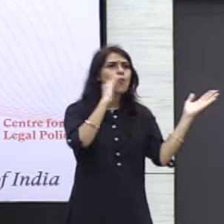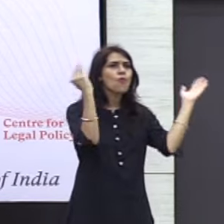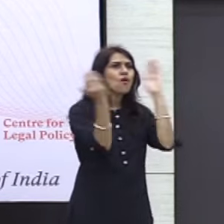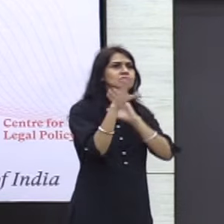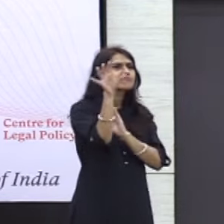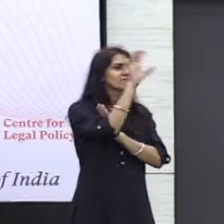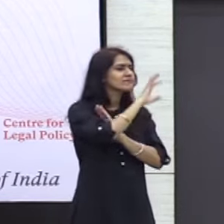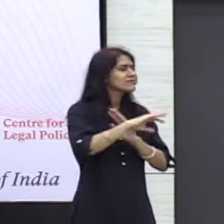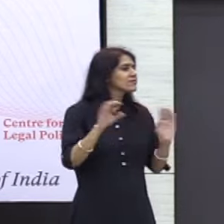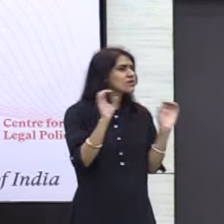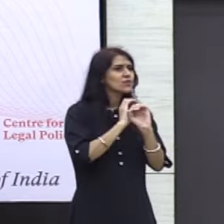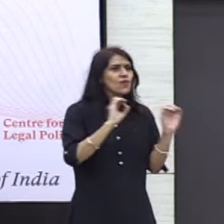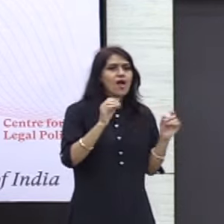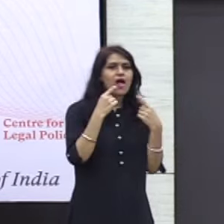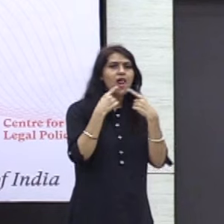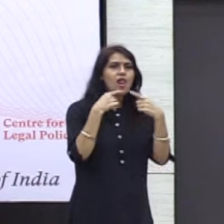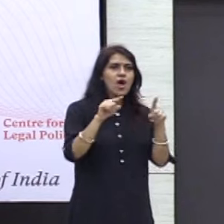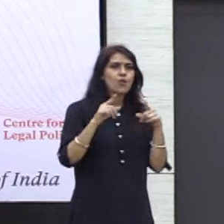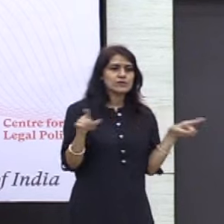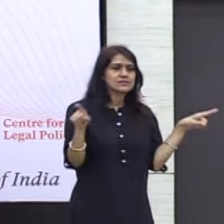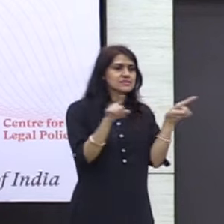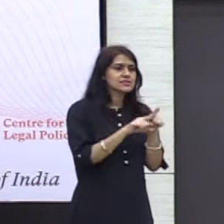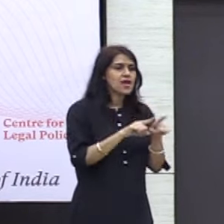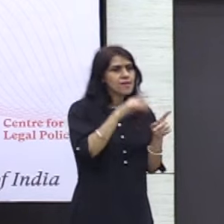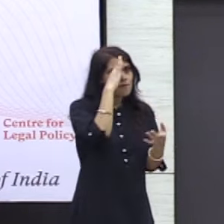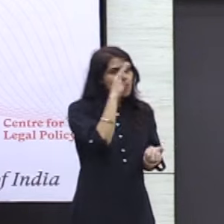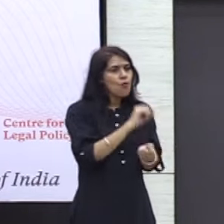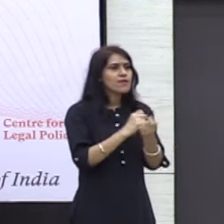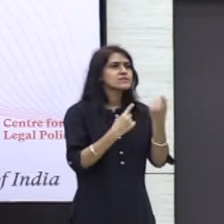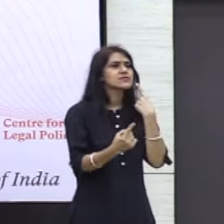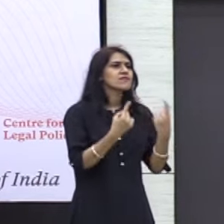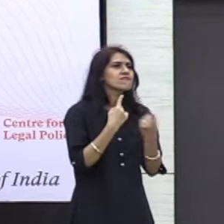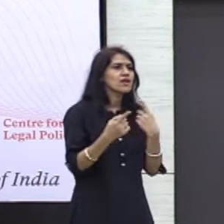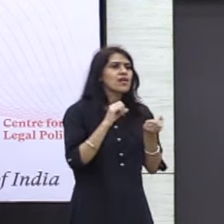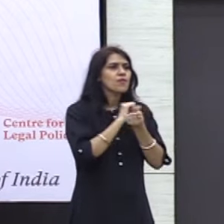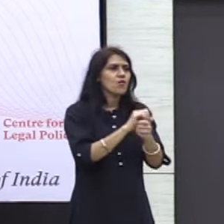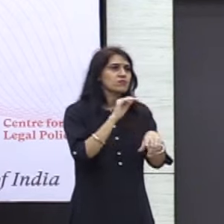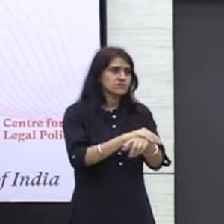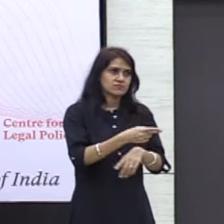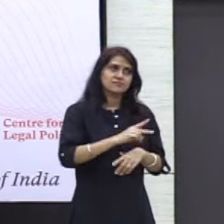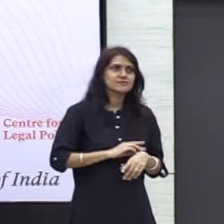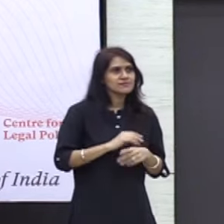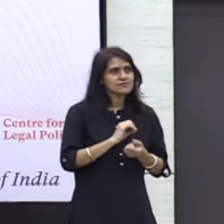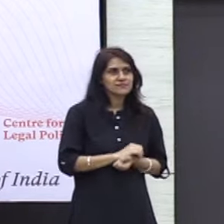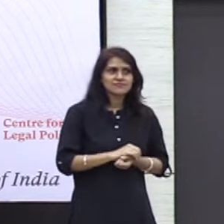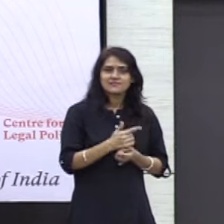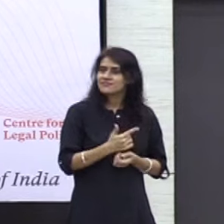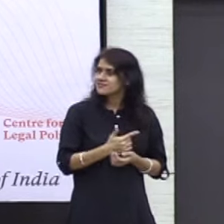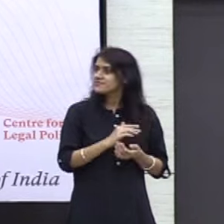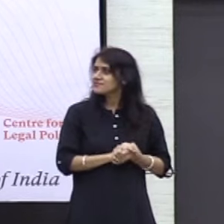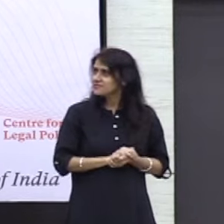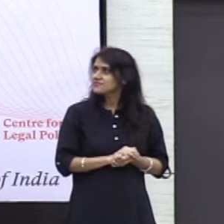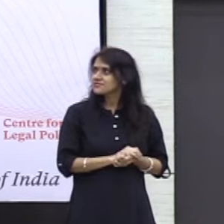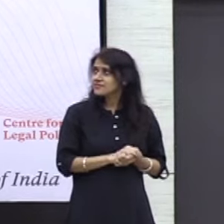world that allows for this kind of police investigation and custody. No country in the world.